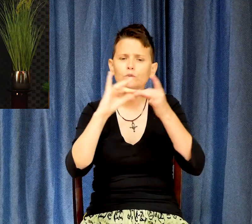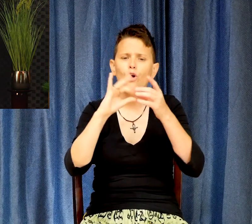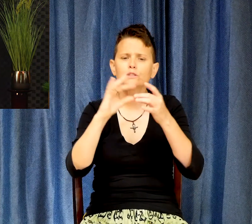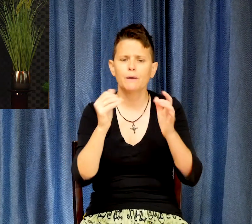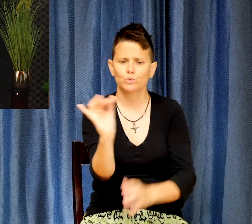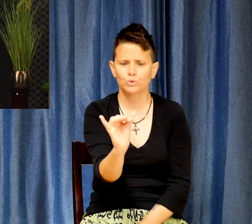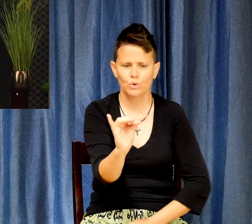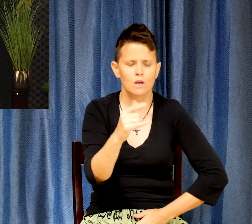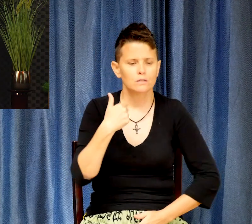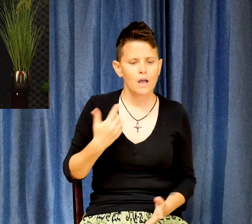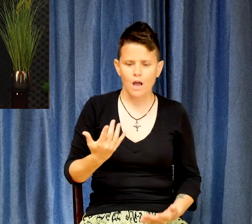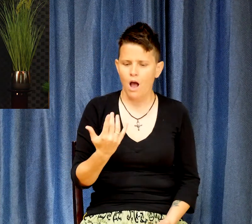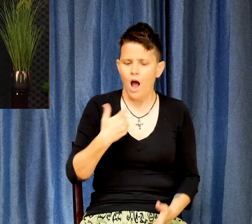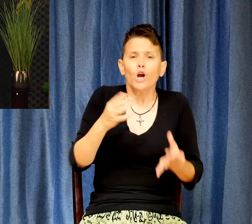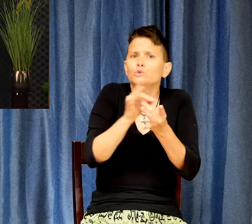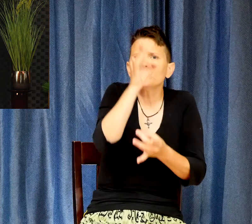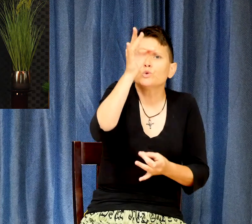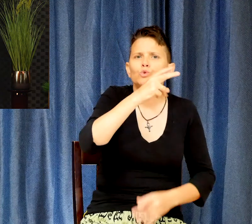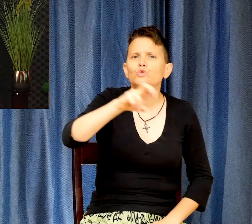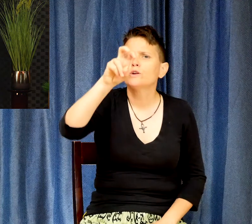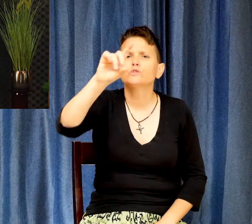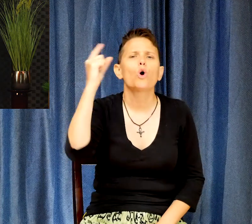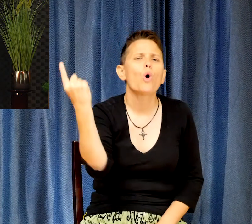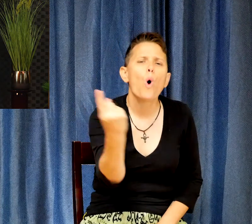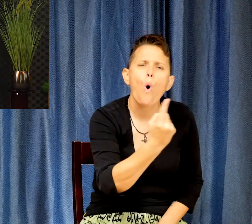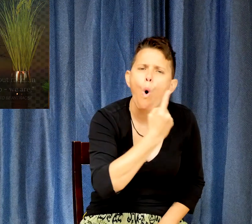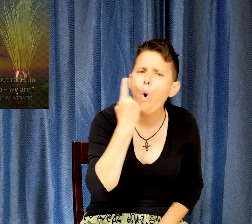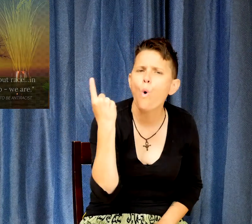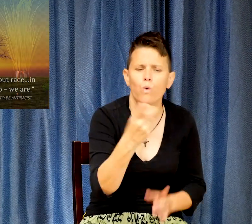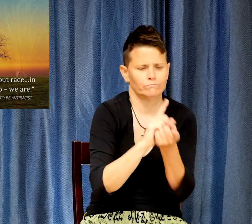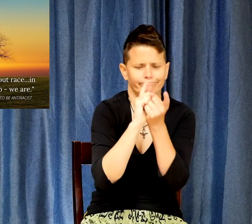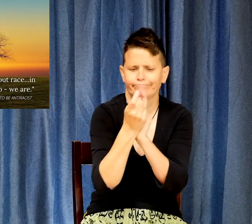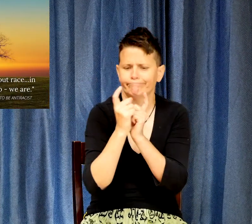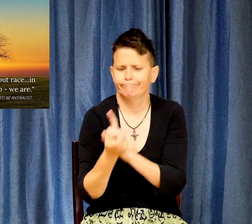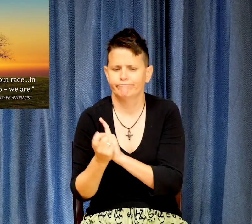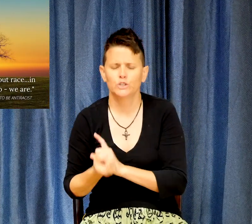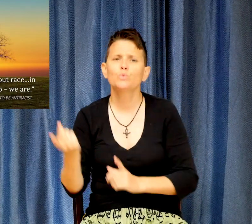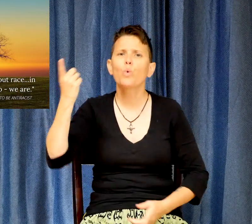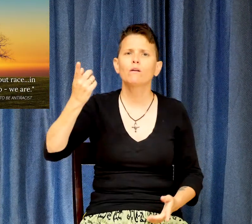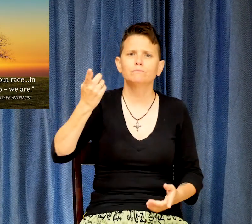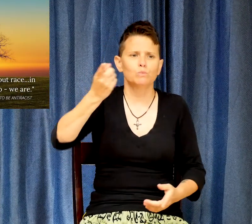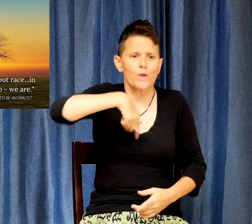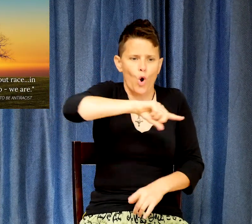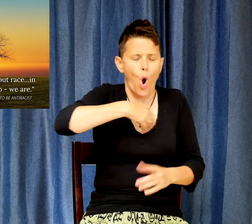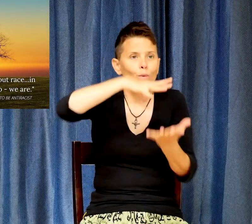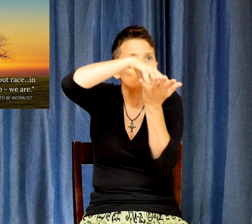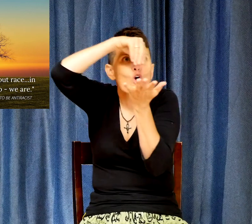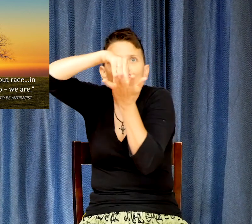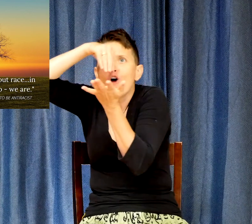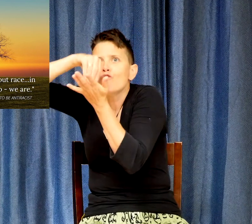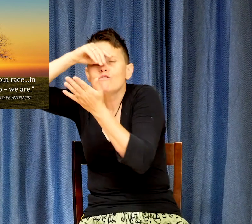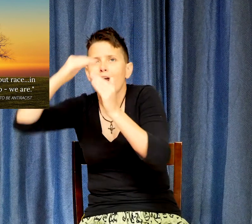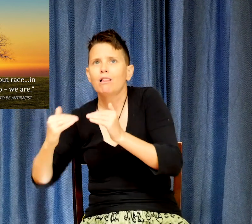always evolving, we're always shifting, we're always growing, we're always leveling up. He says the good news is that racists